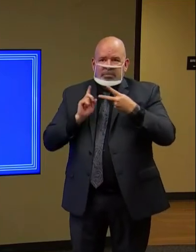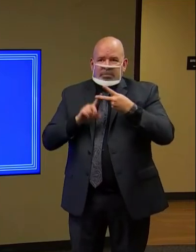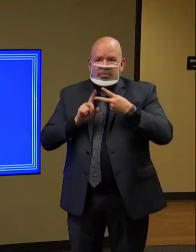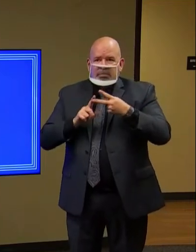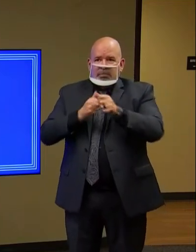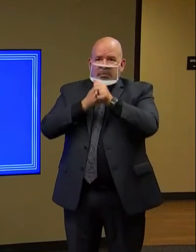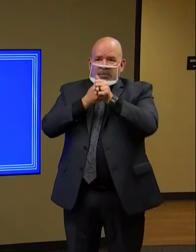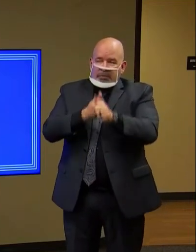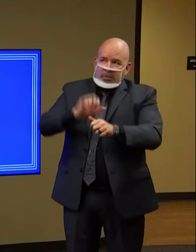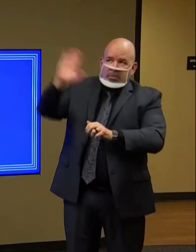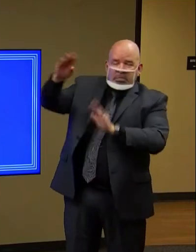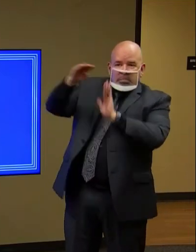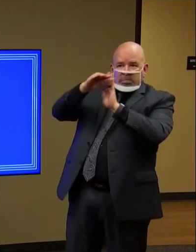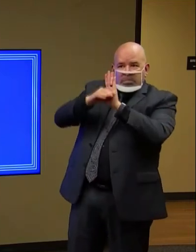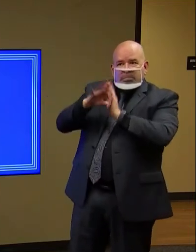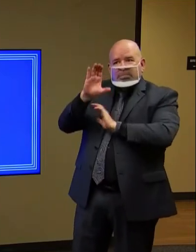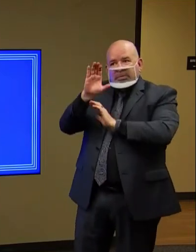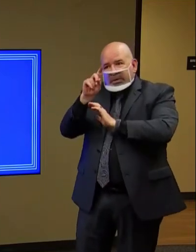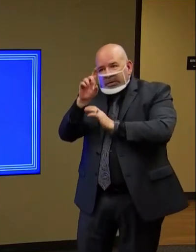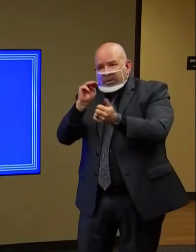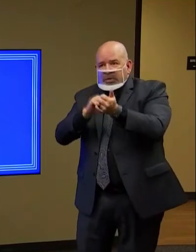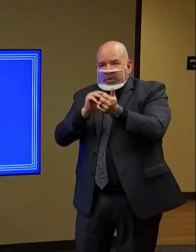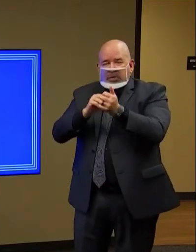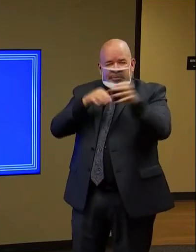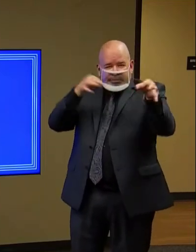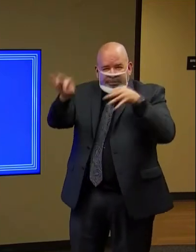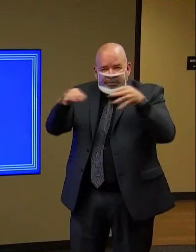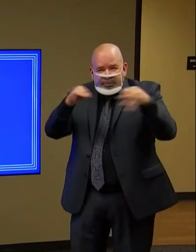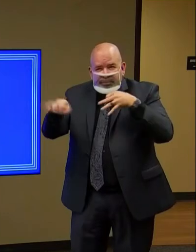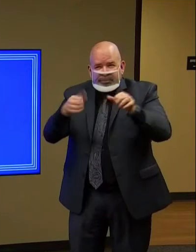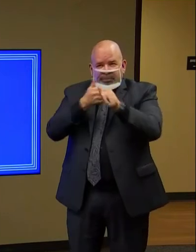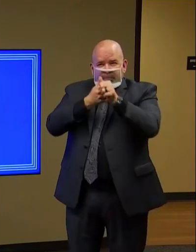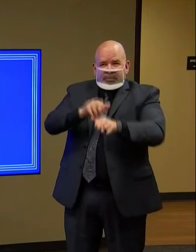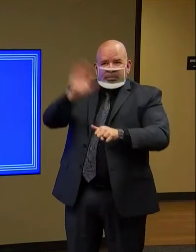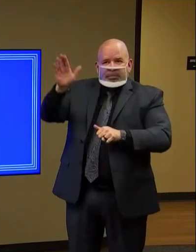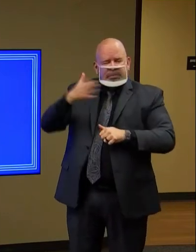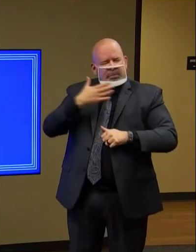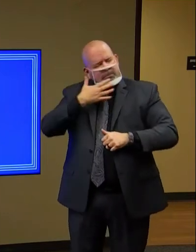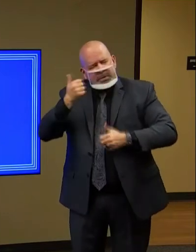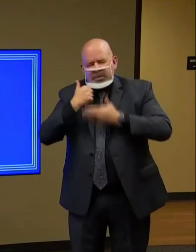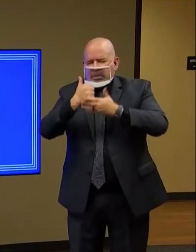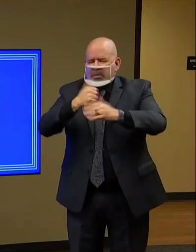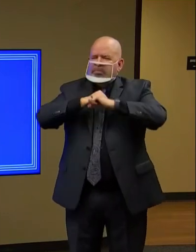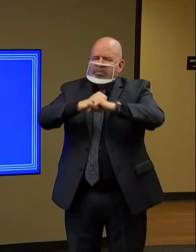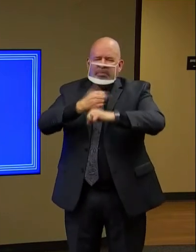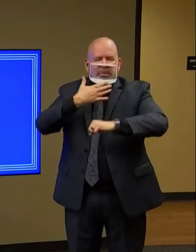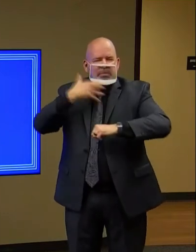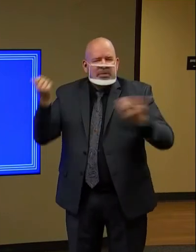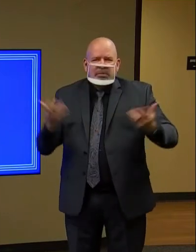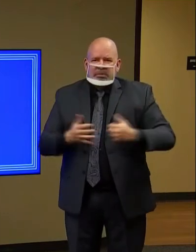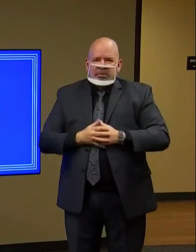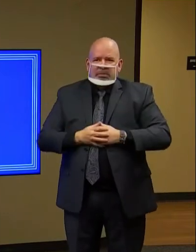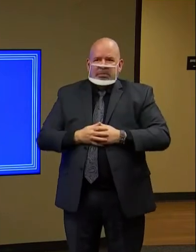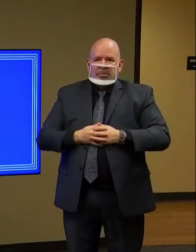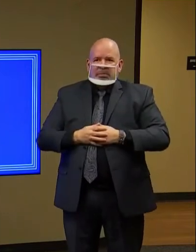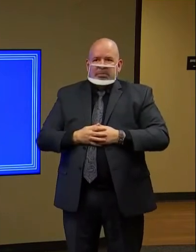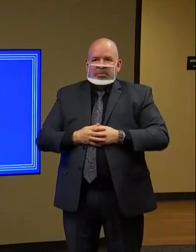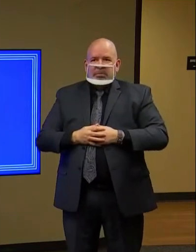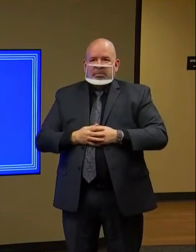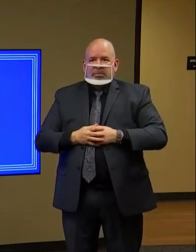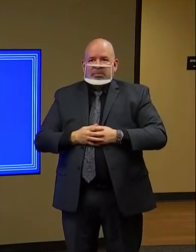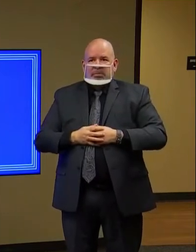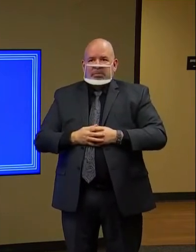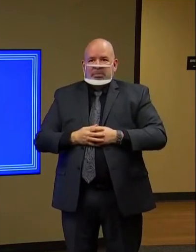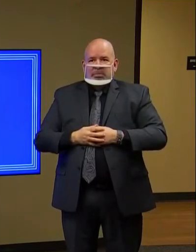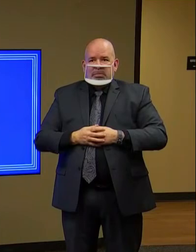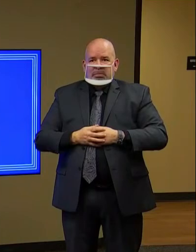that. And now, while we've had some good news from with the vaccine coming, we're in a